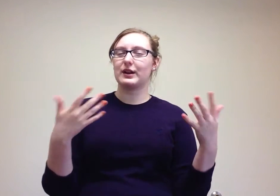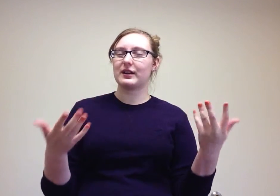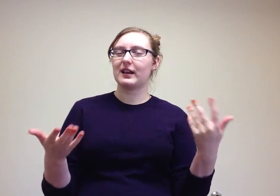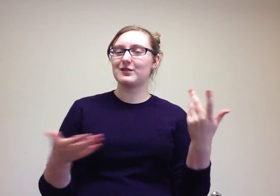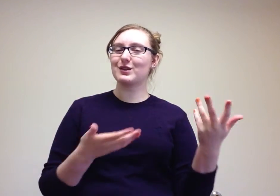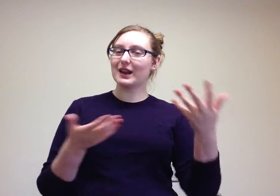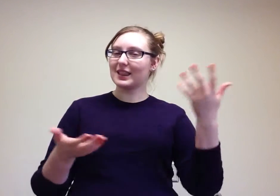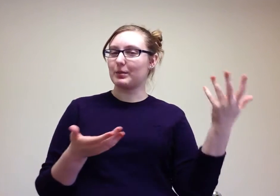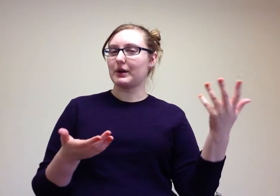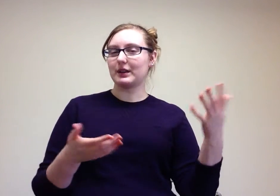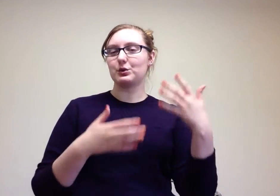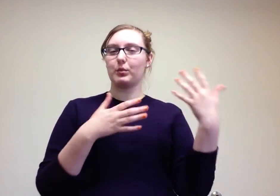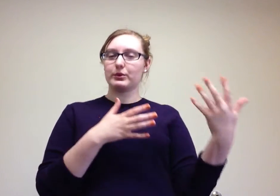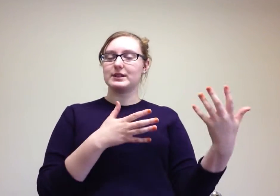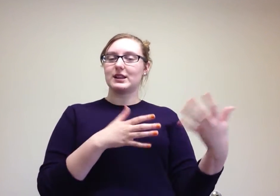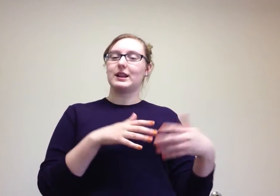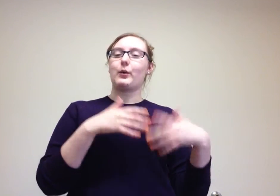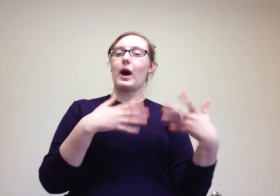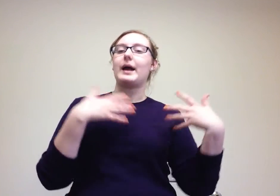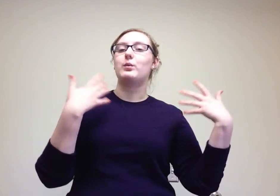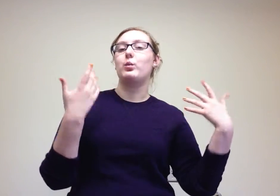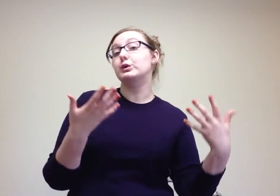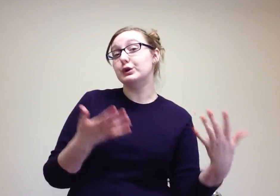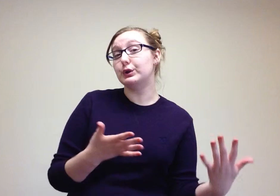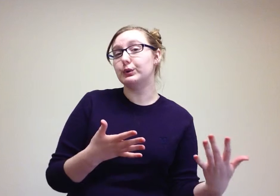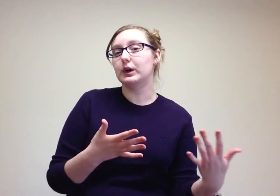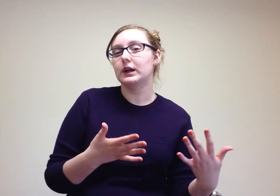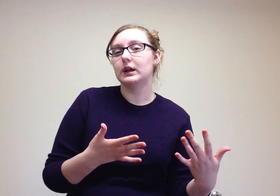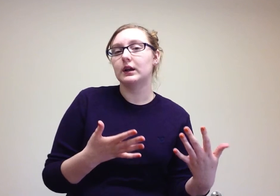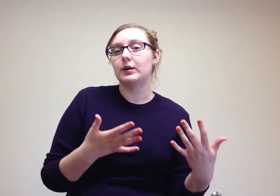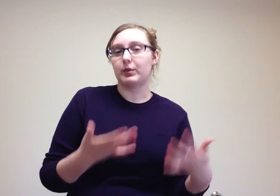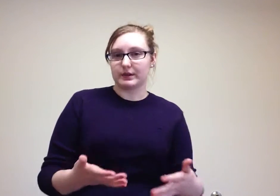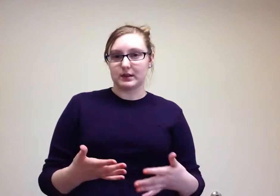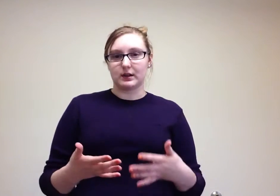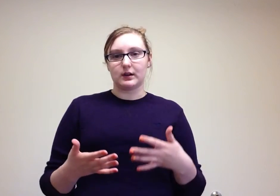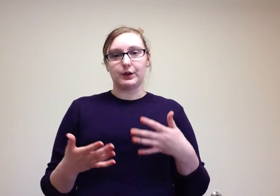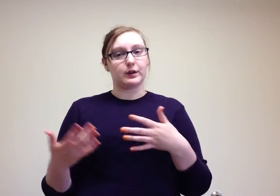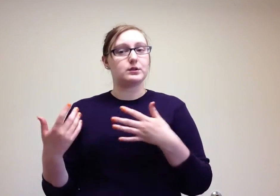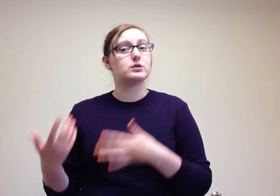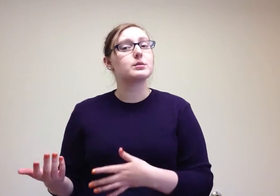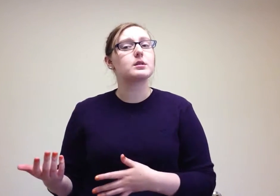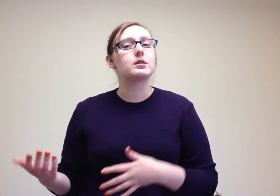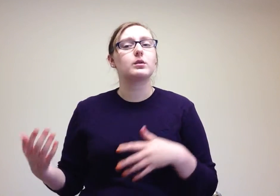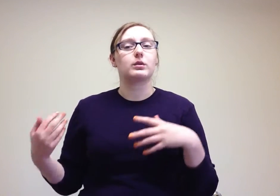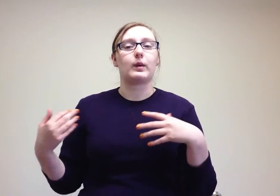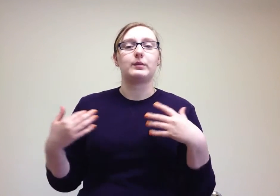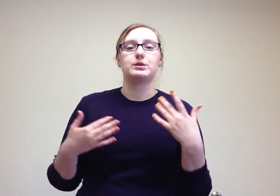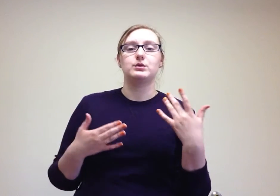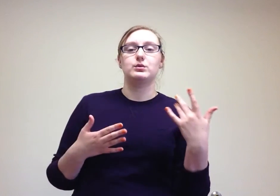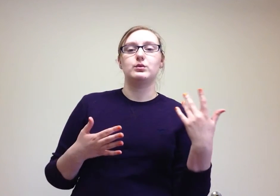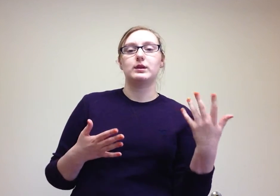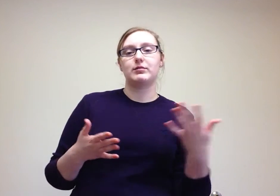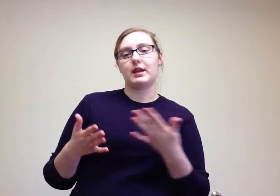And kind of think about it, like the whole poisoning thing, like why would you poison your consumer, or why would you give